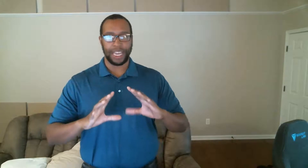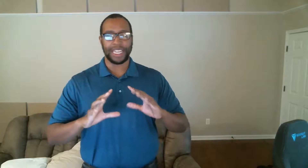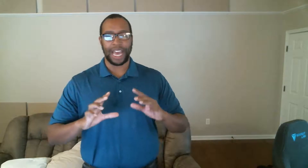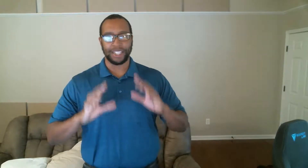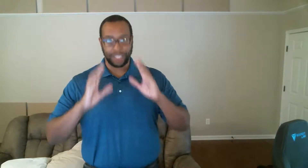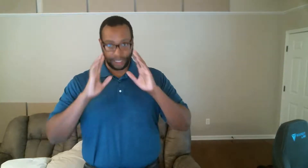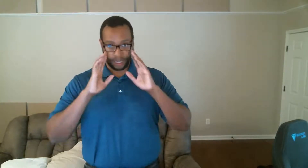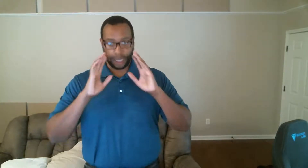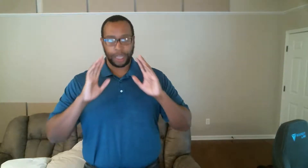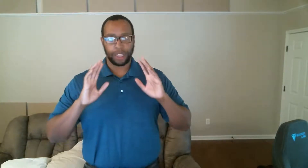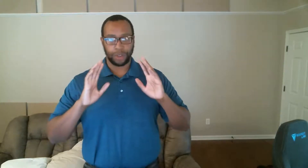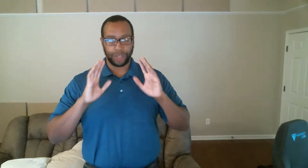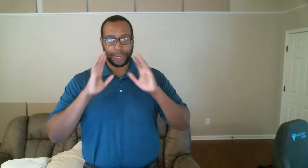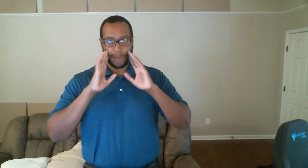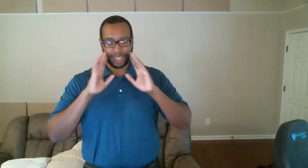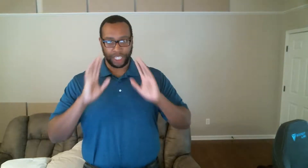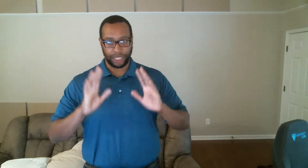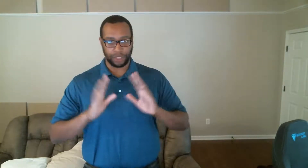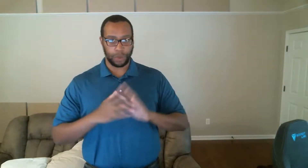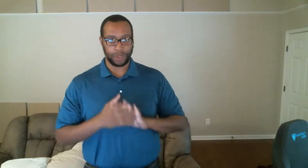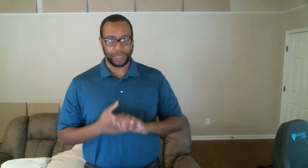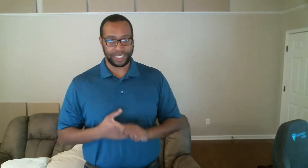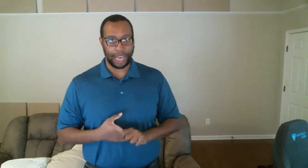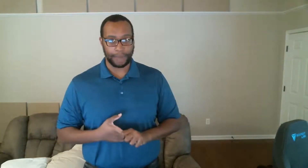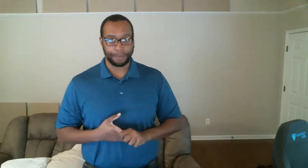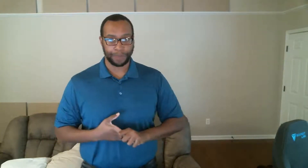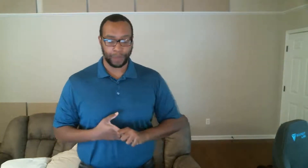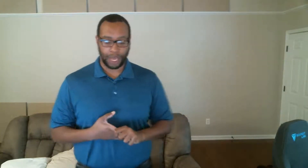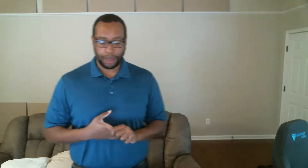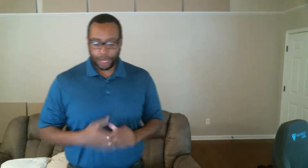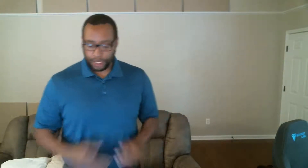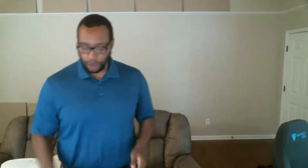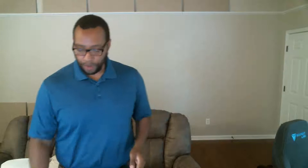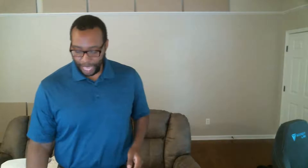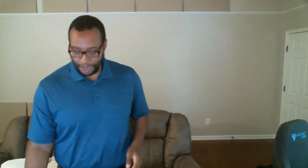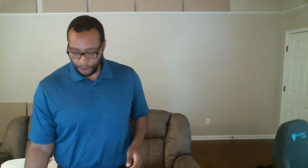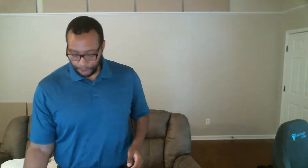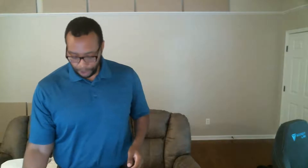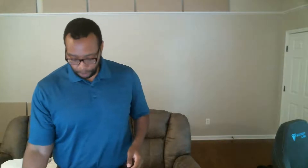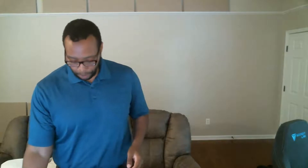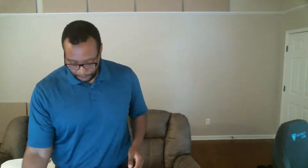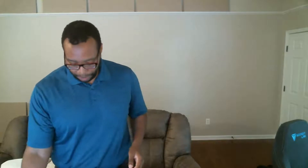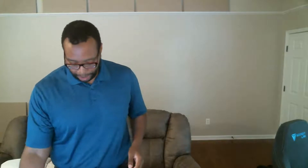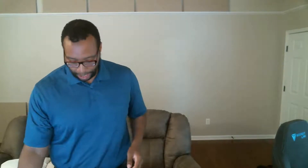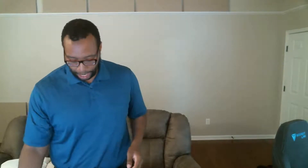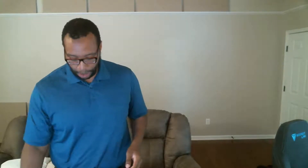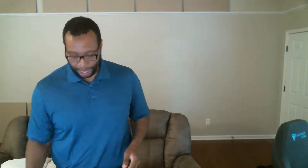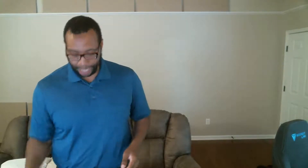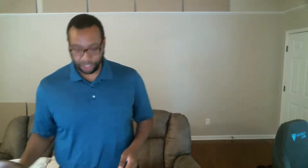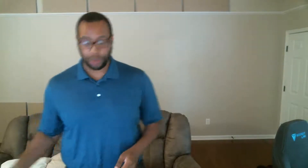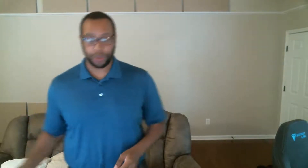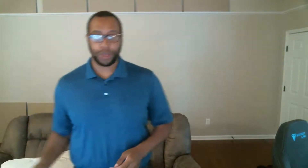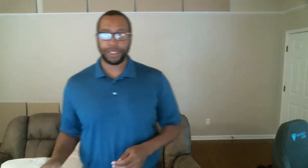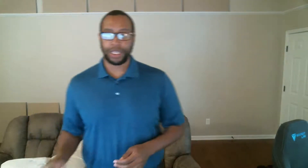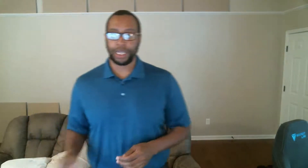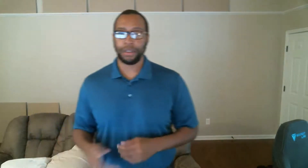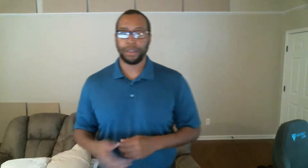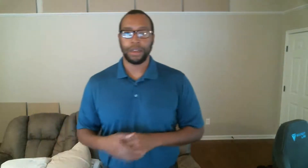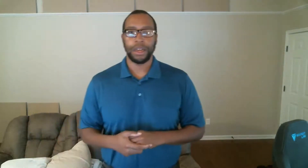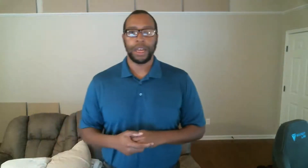not just you trying to match English words with sign. Okay, so if you have your book, we're going to be on page 213, and we're going